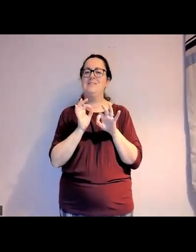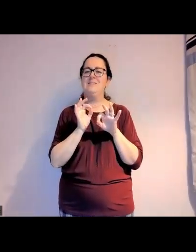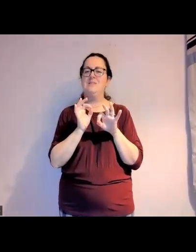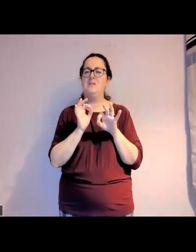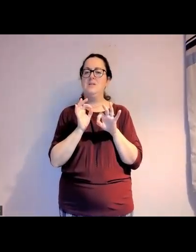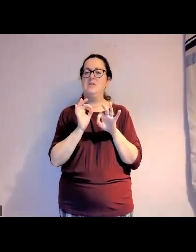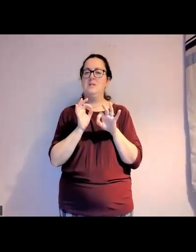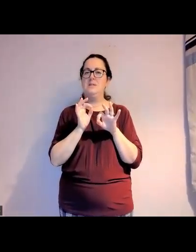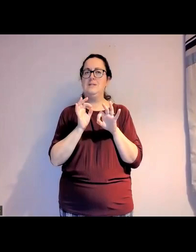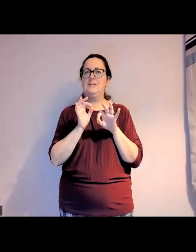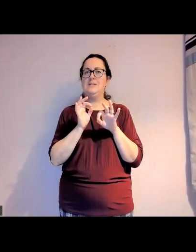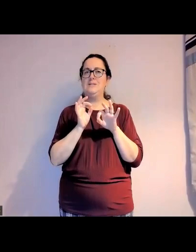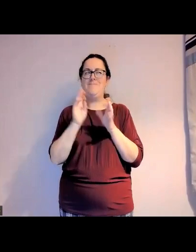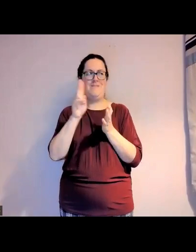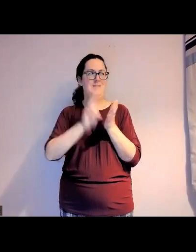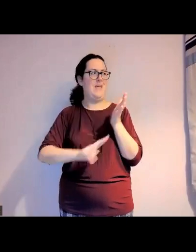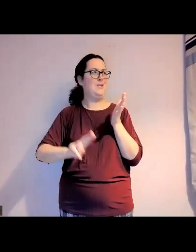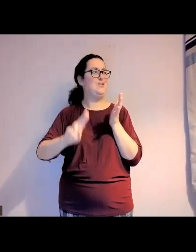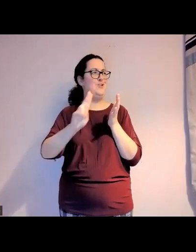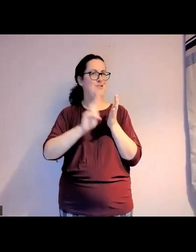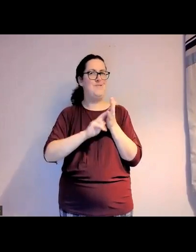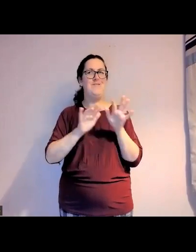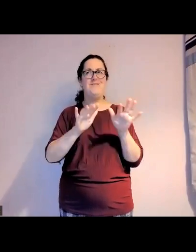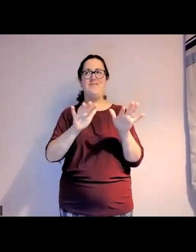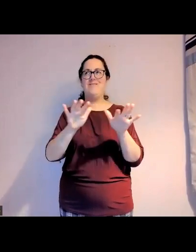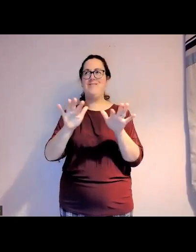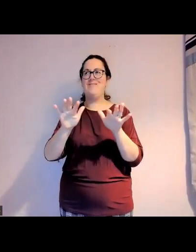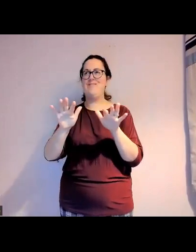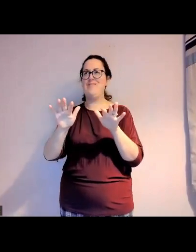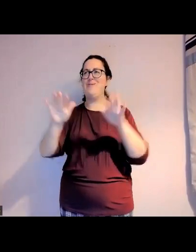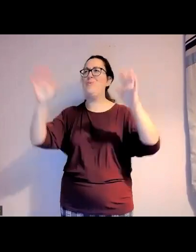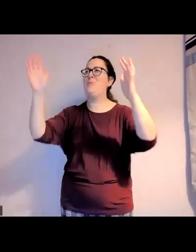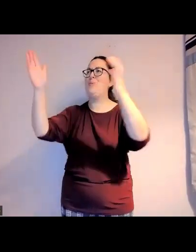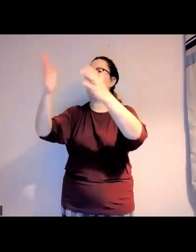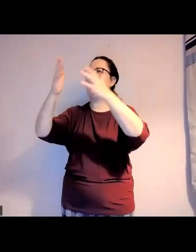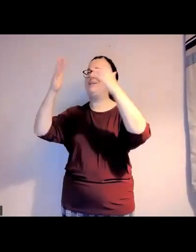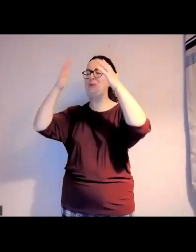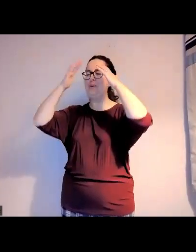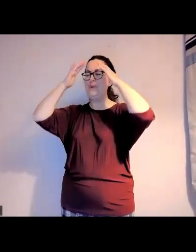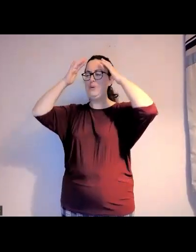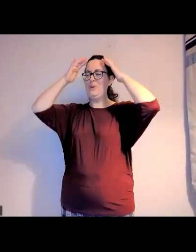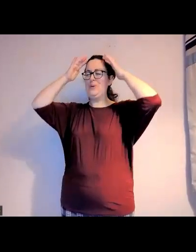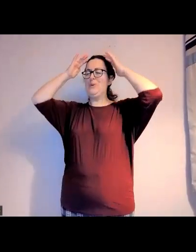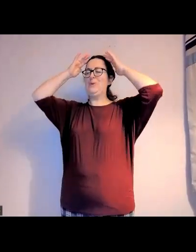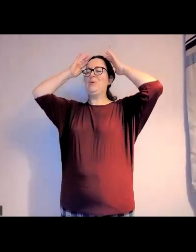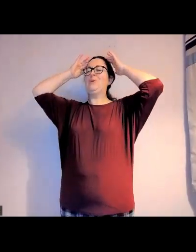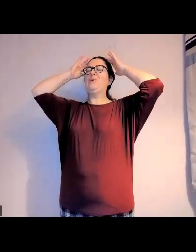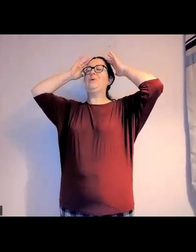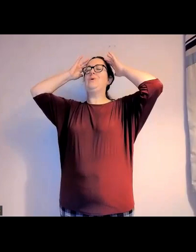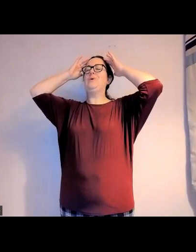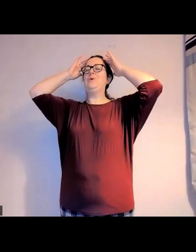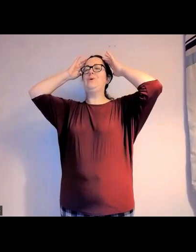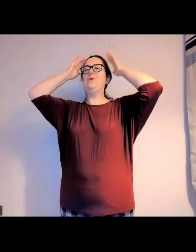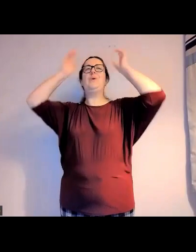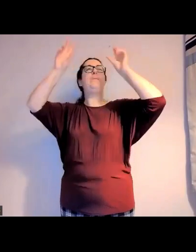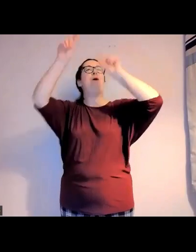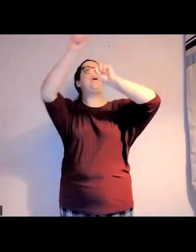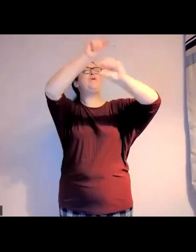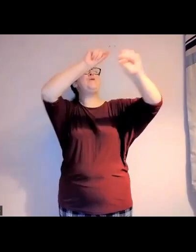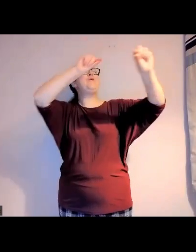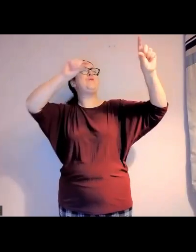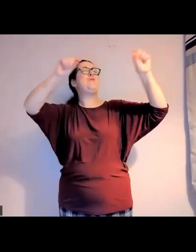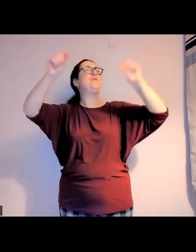Now I am in nature. I feel the wind in my hair. I hear the birds